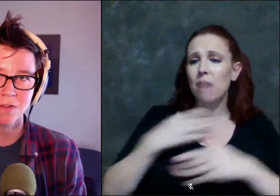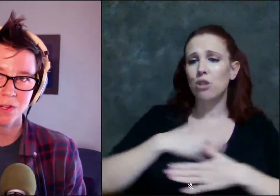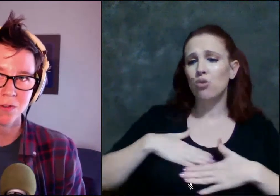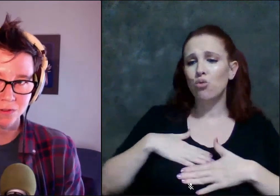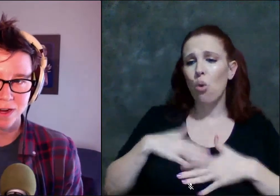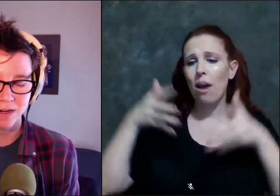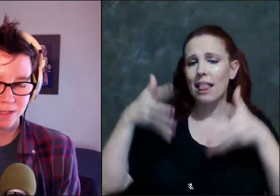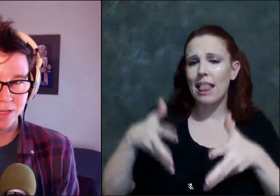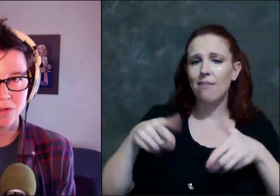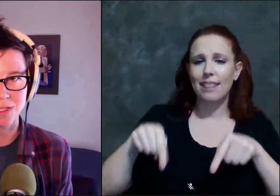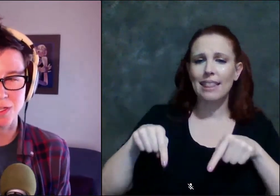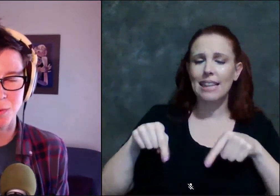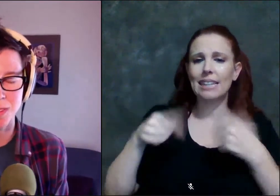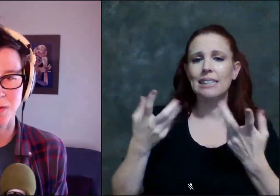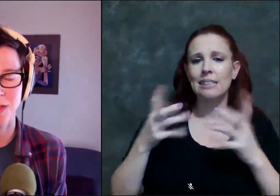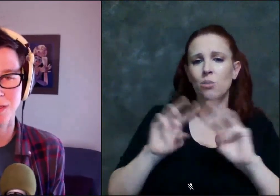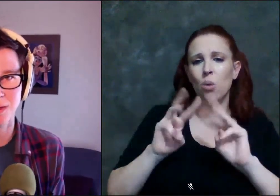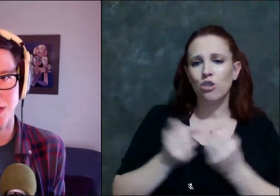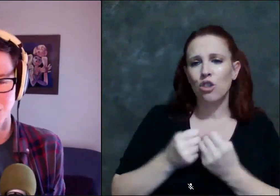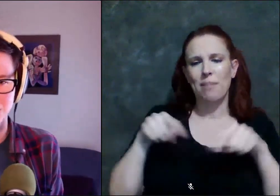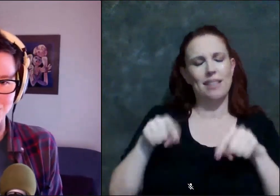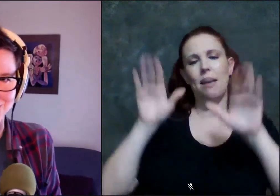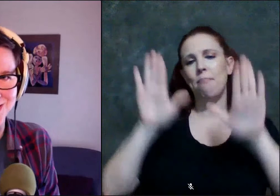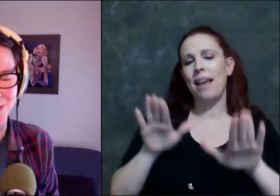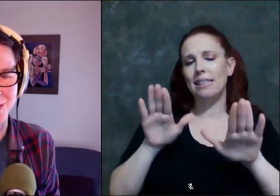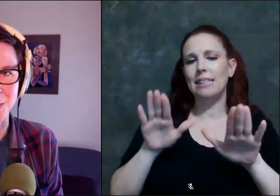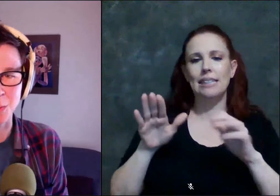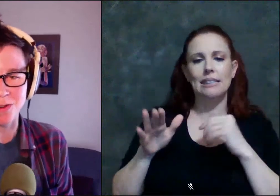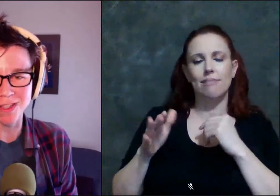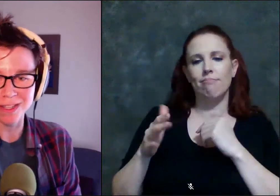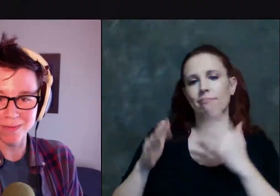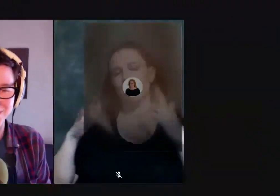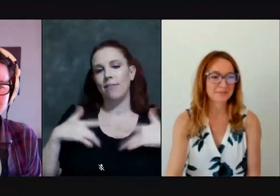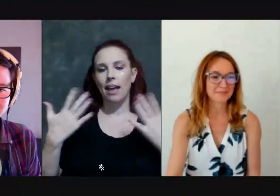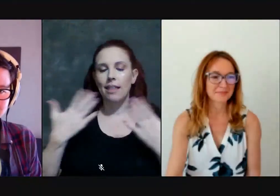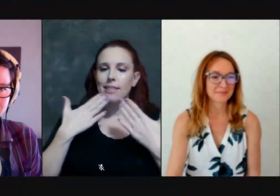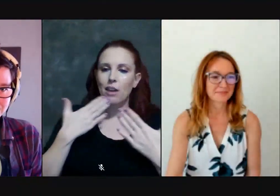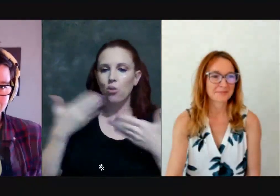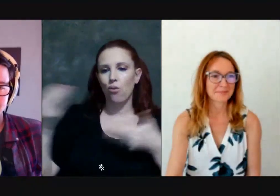of this career fair. Tech Inclusion is such an amazing event. Thank you, Melinda, for inviting me to be part of it.